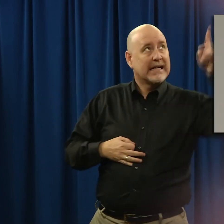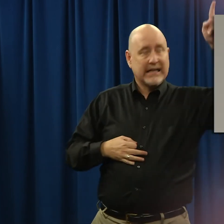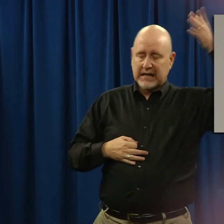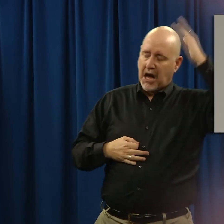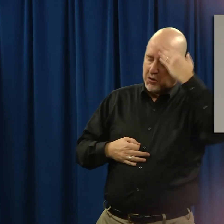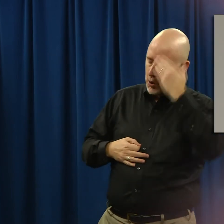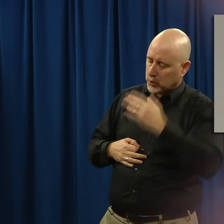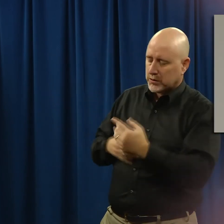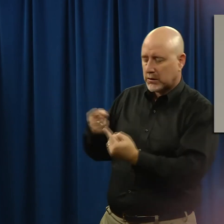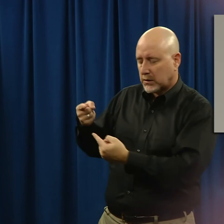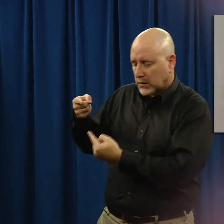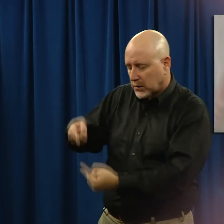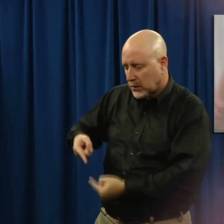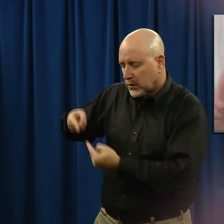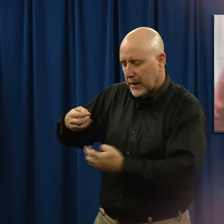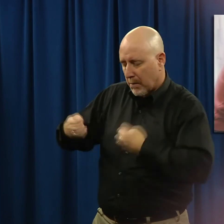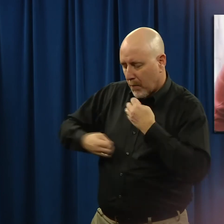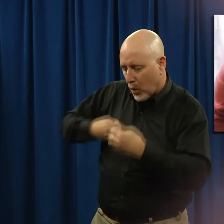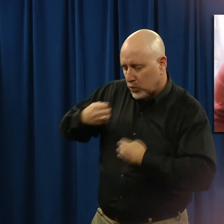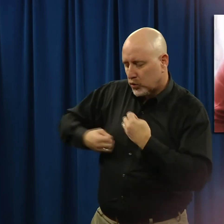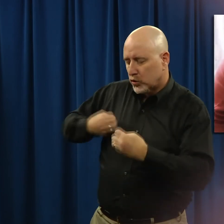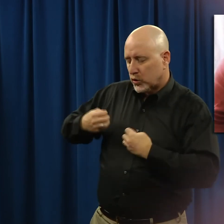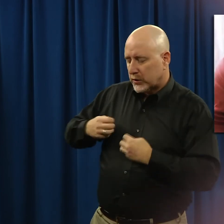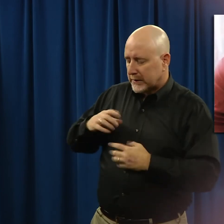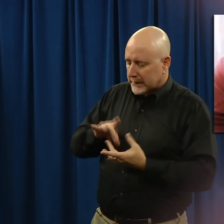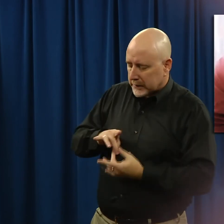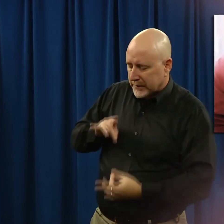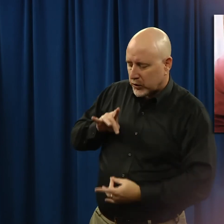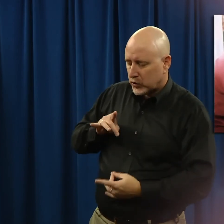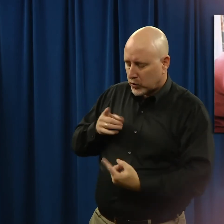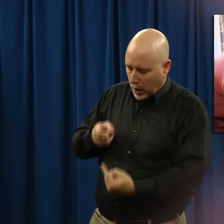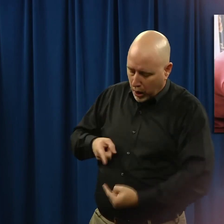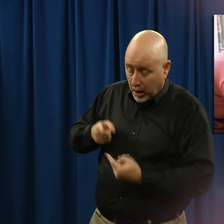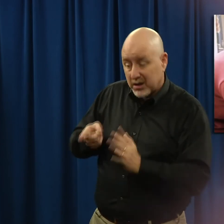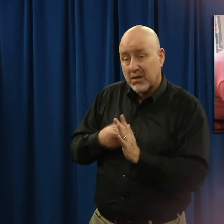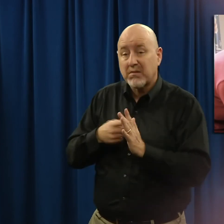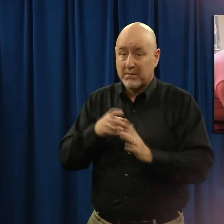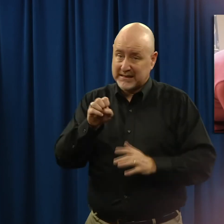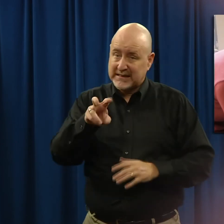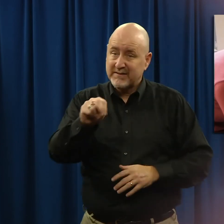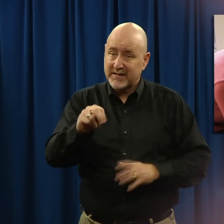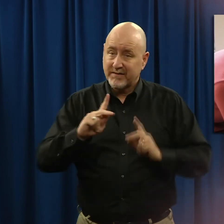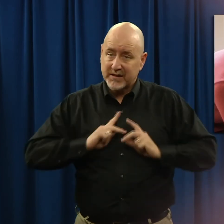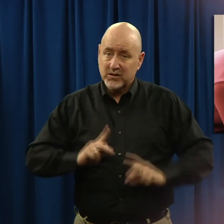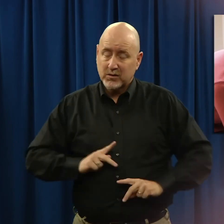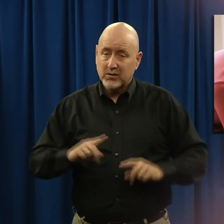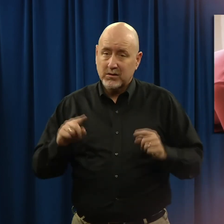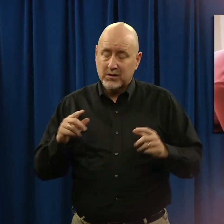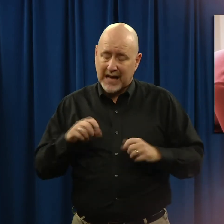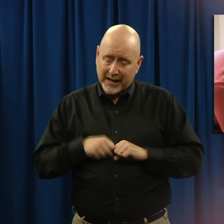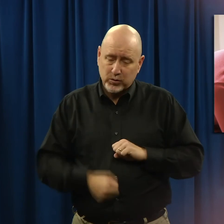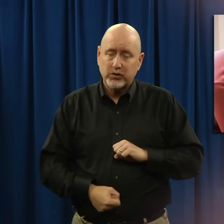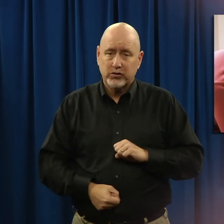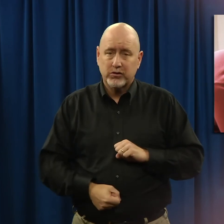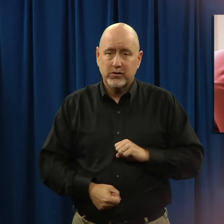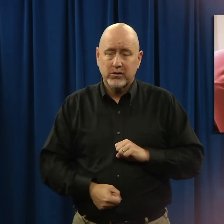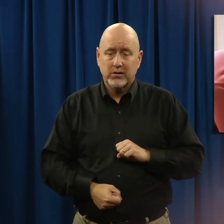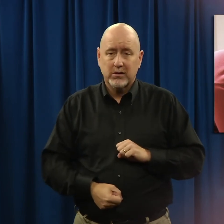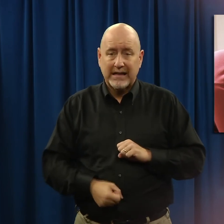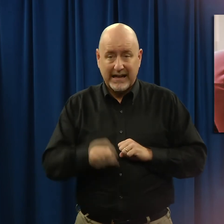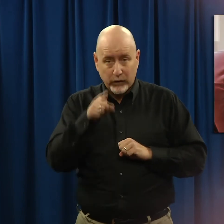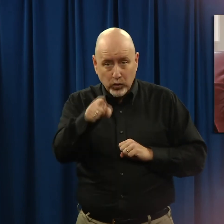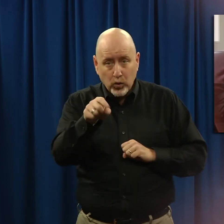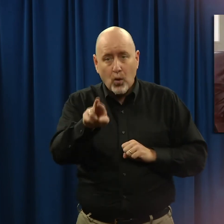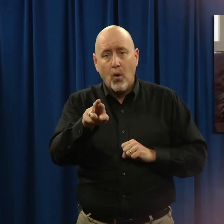going through severe emotional and spiritual and sometimes even physical anguish. If you